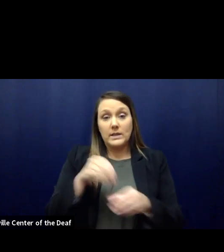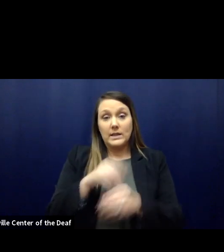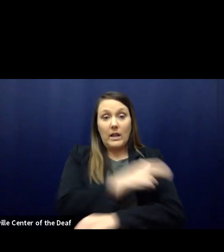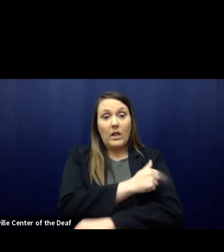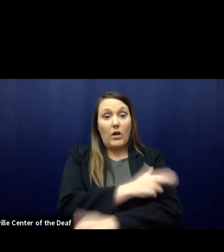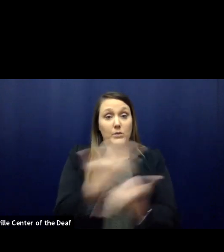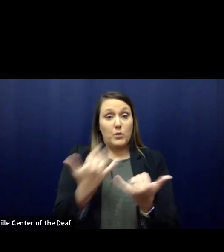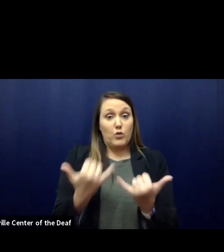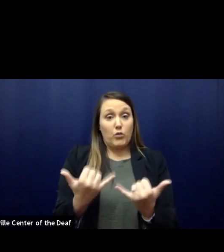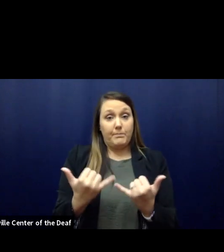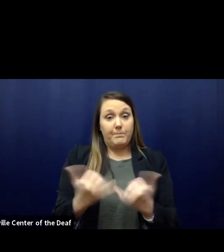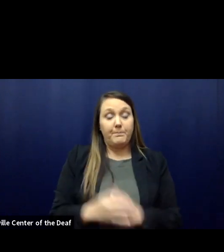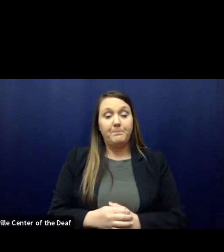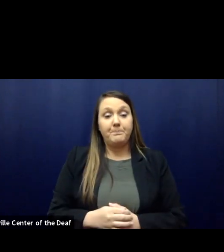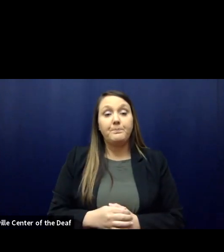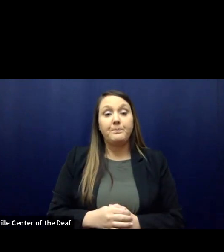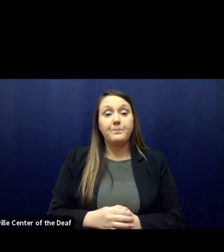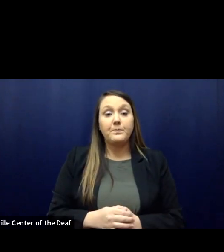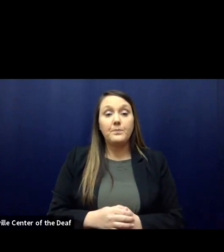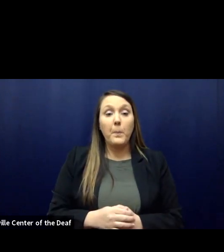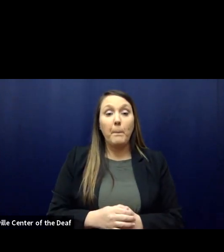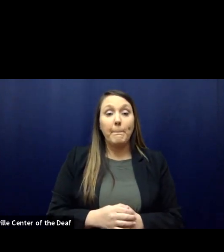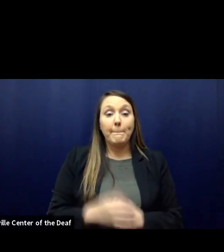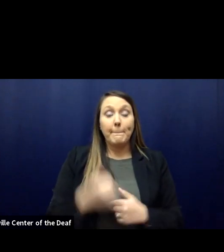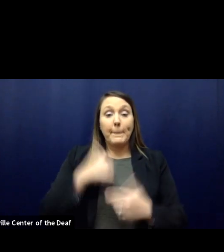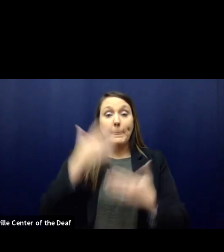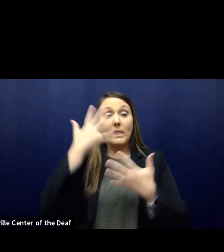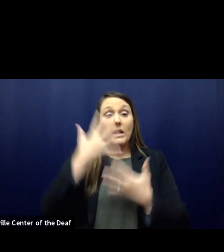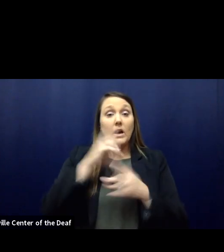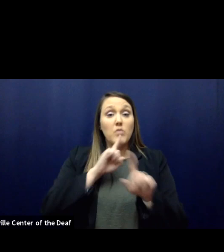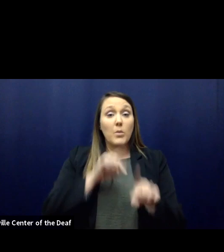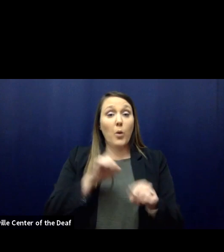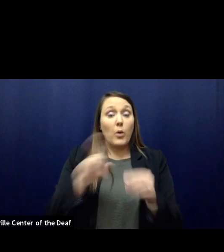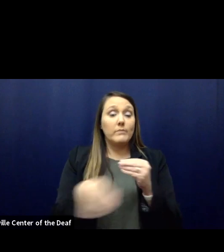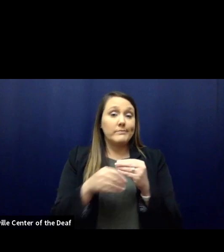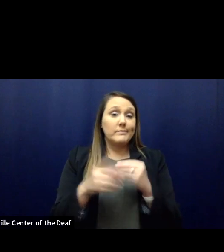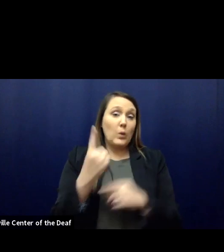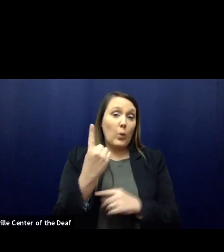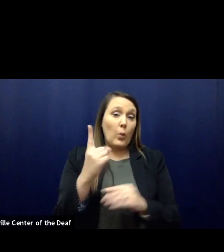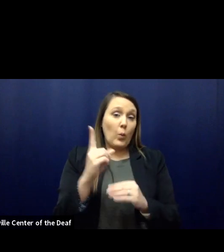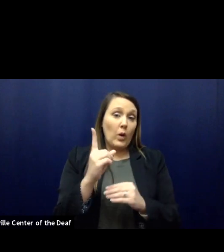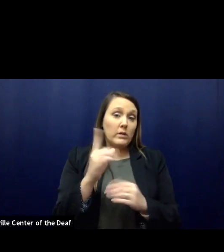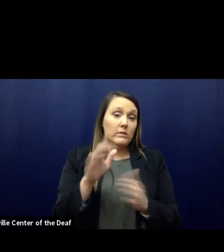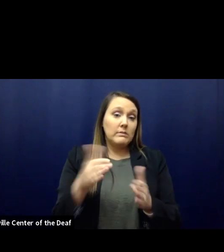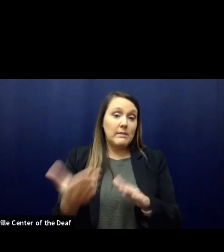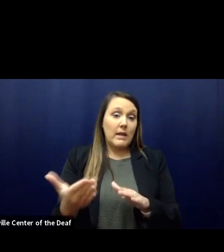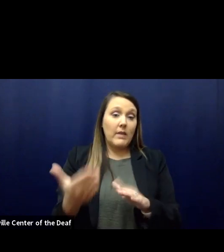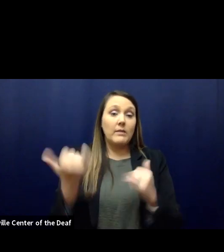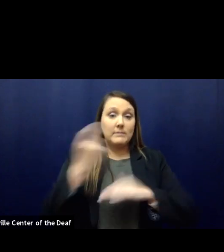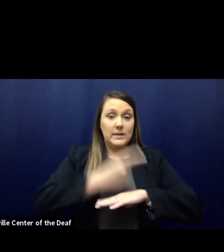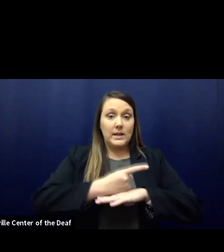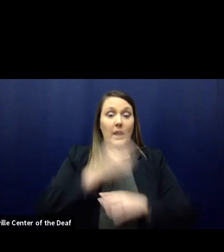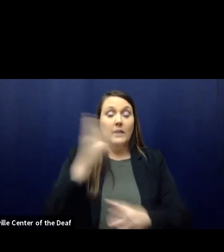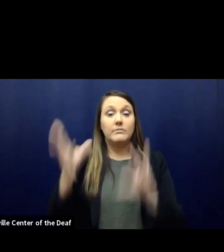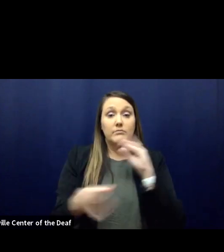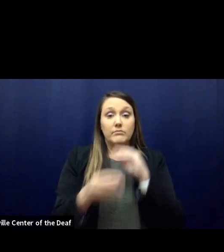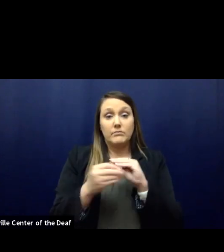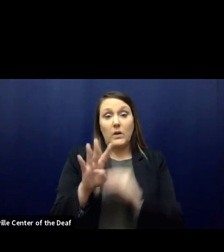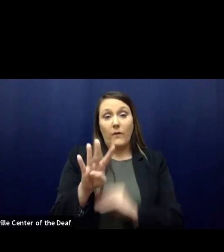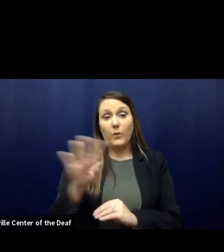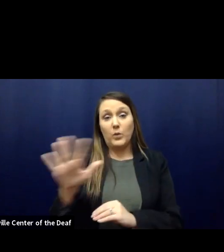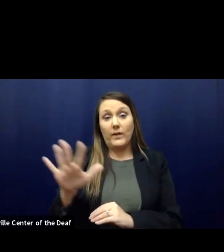hospitalized. And I'm saddened to report that we have 1 additional death today, bringing the total number of deaths to